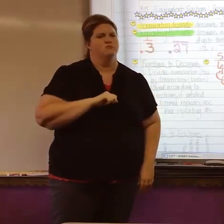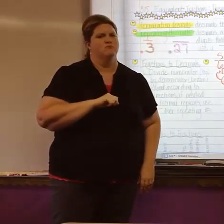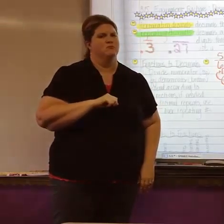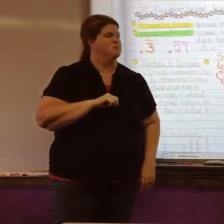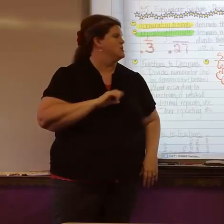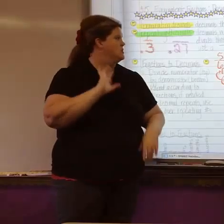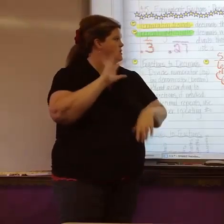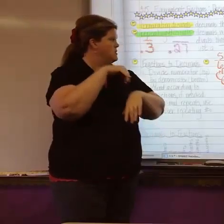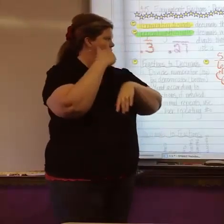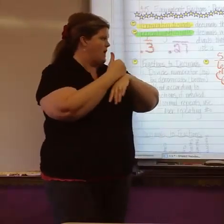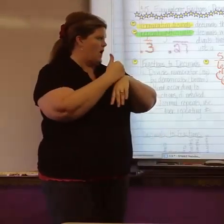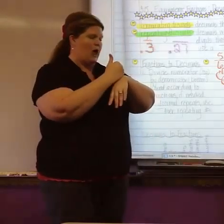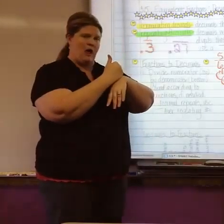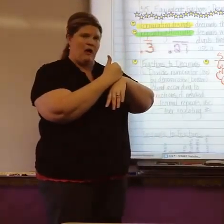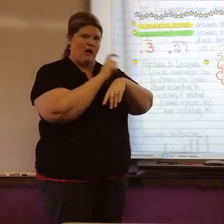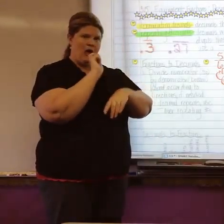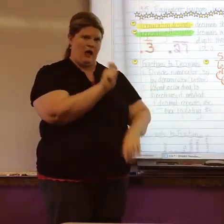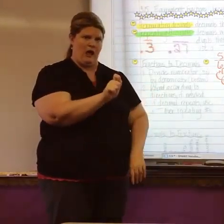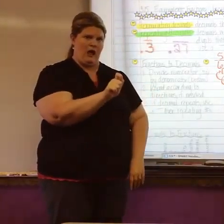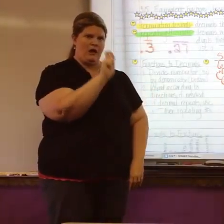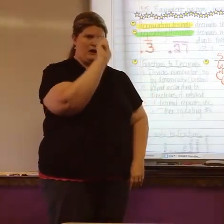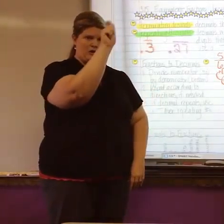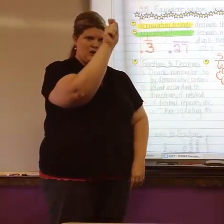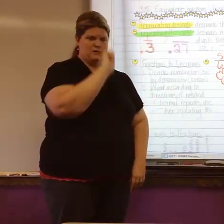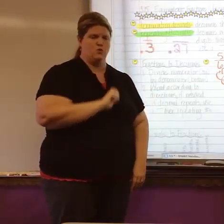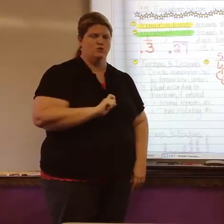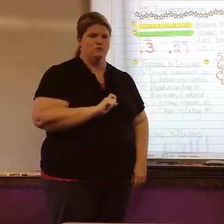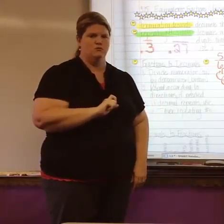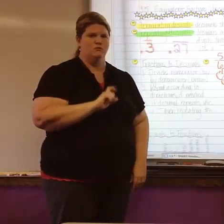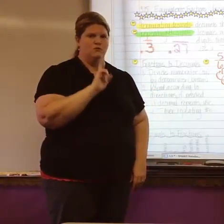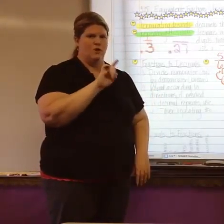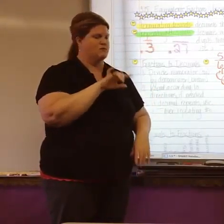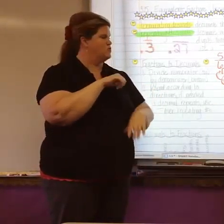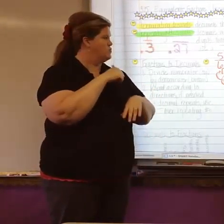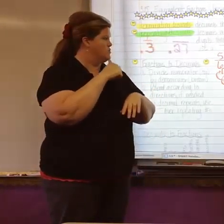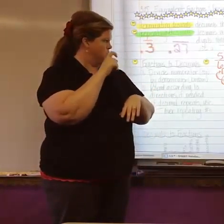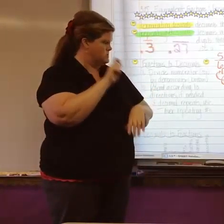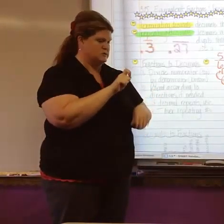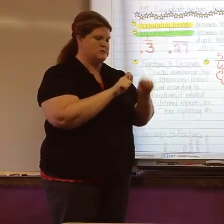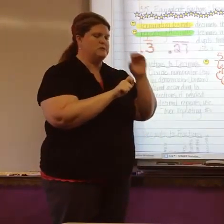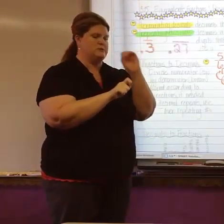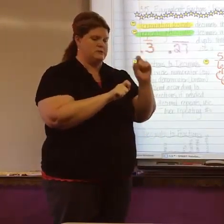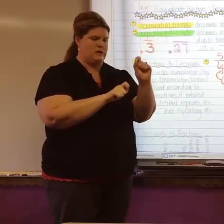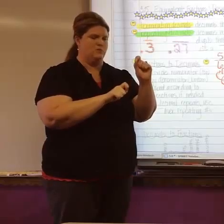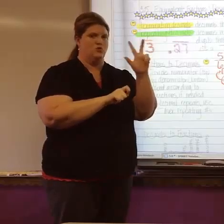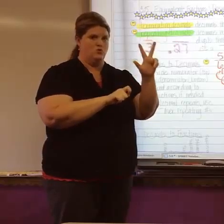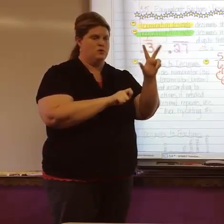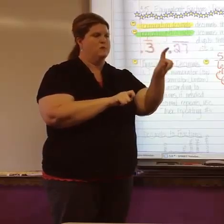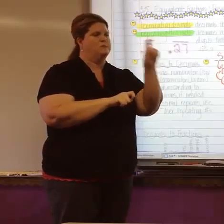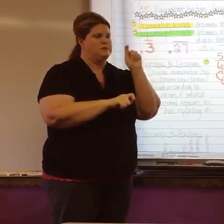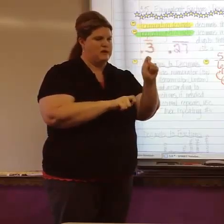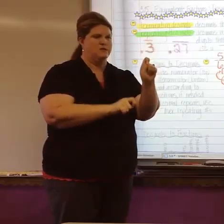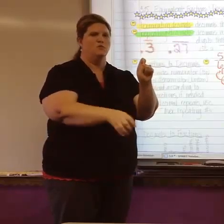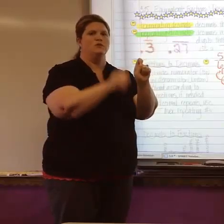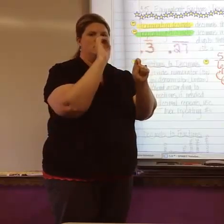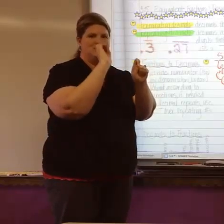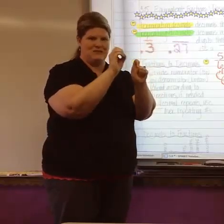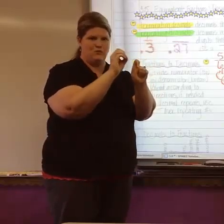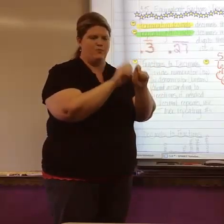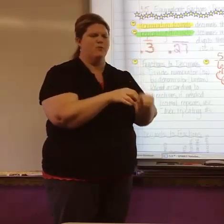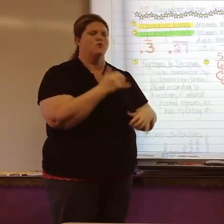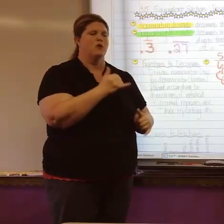to add a decimal and add a 0. So now you have 4